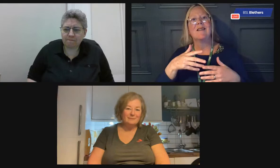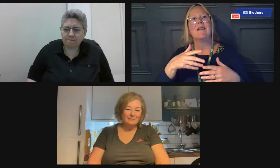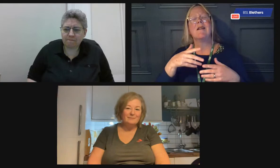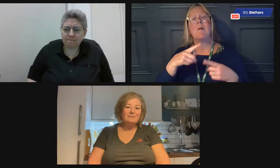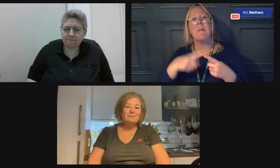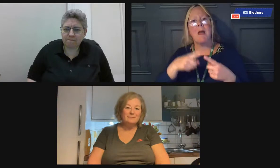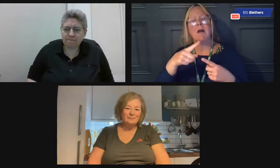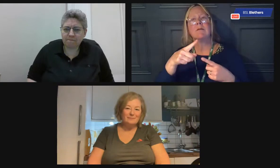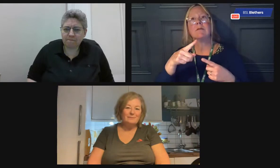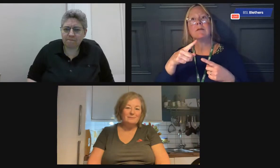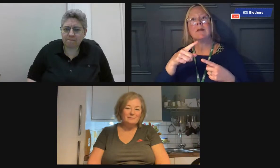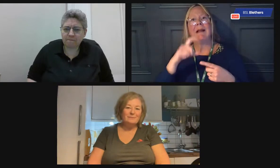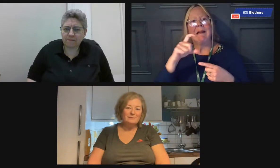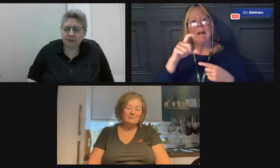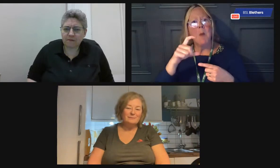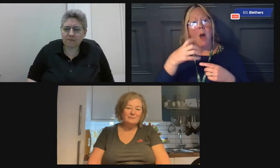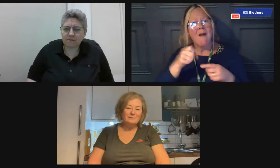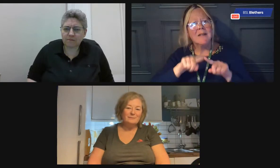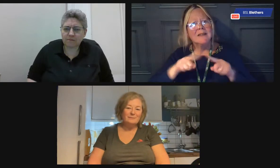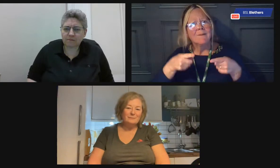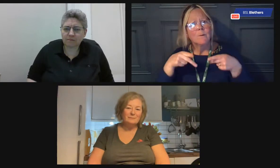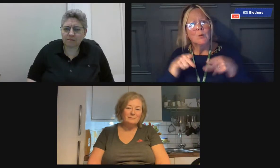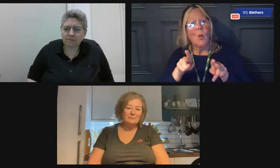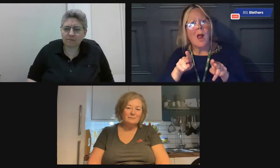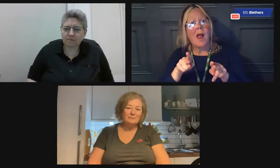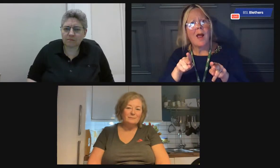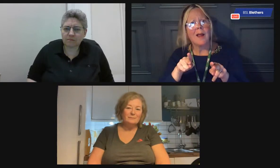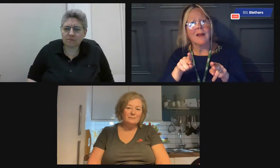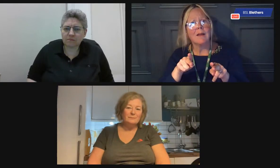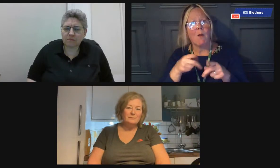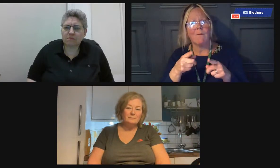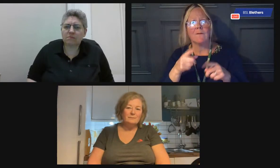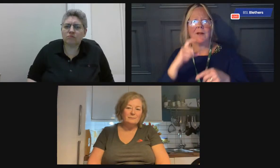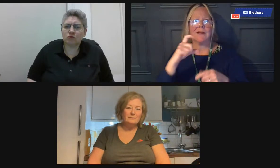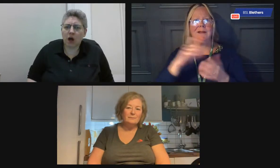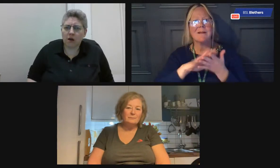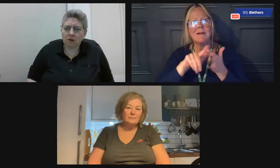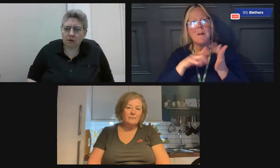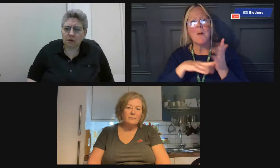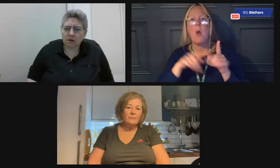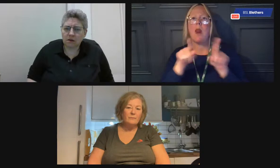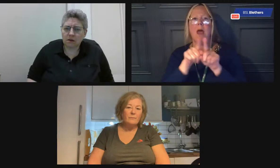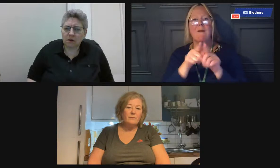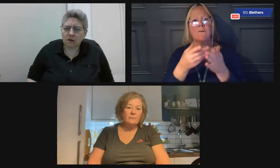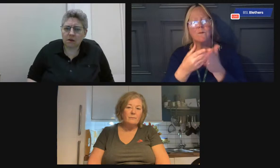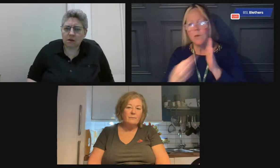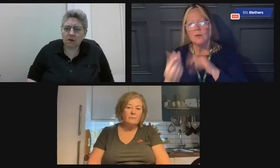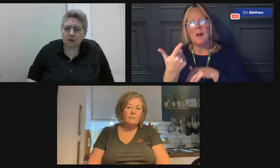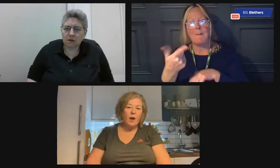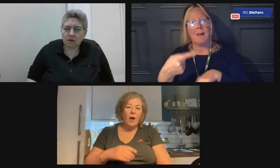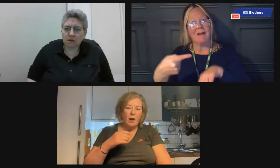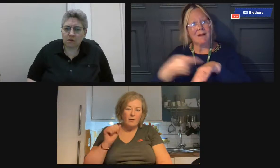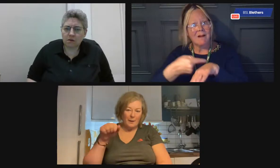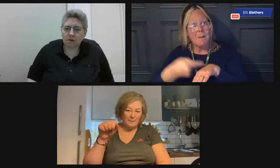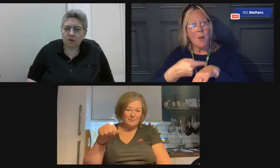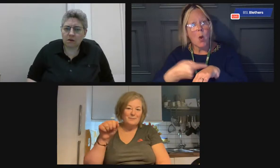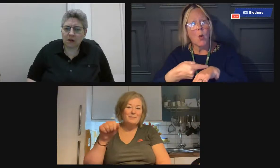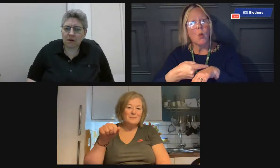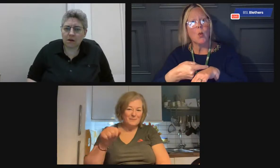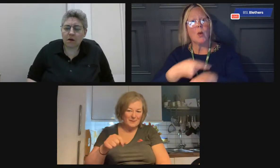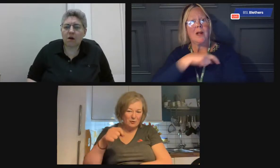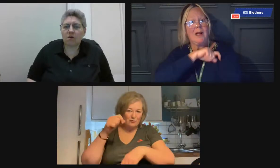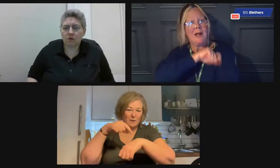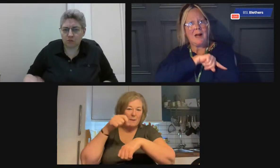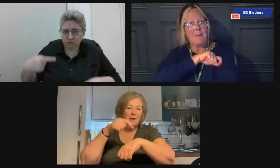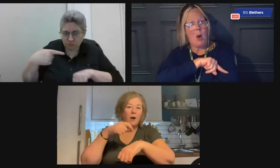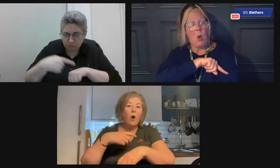be signed differently in different regions of the country. But also, there are different forms of chemotherapy. For